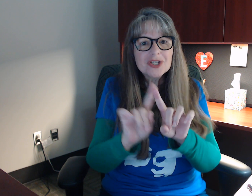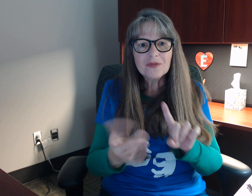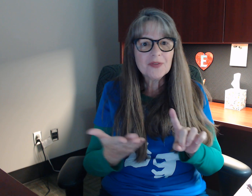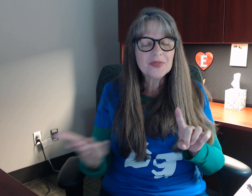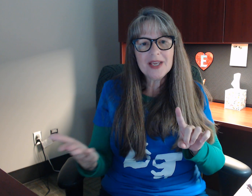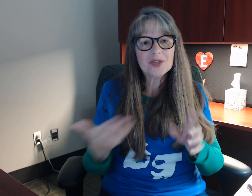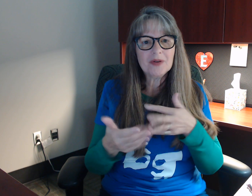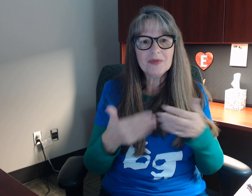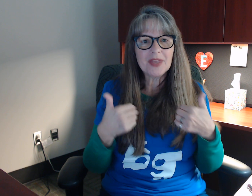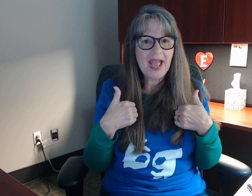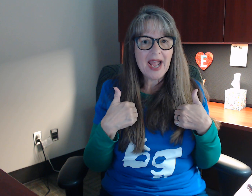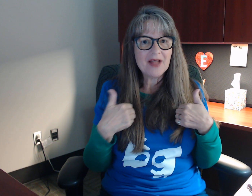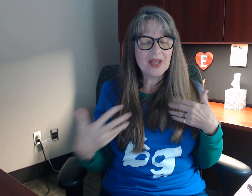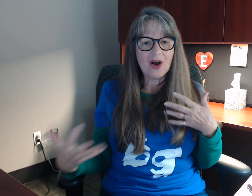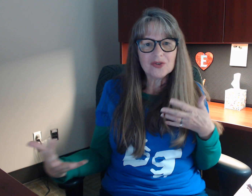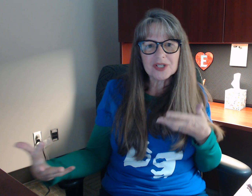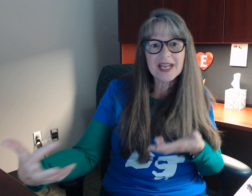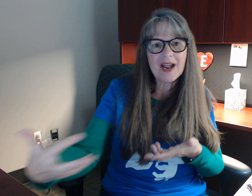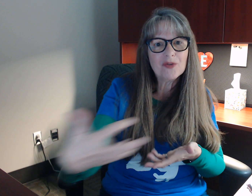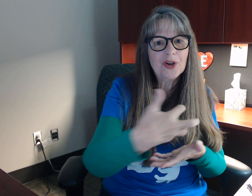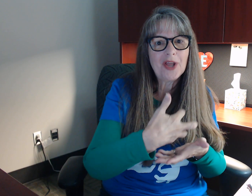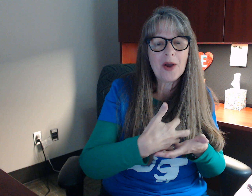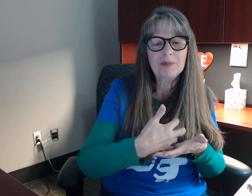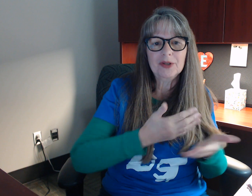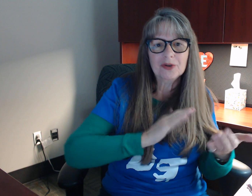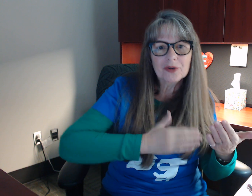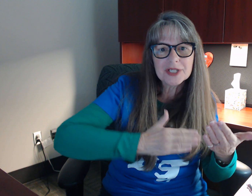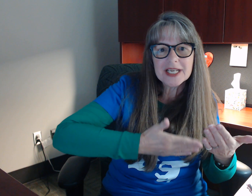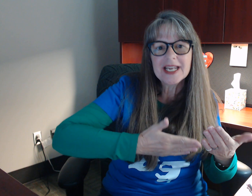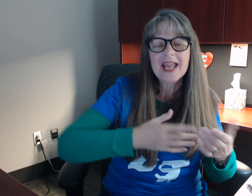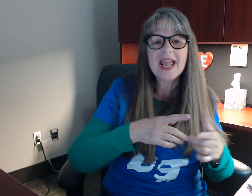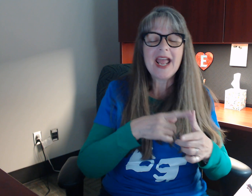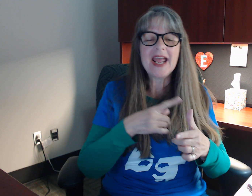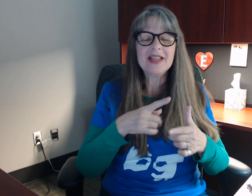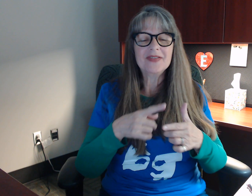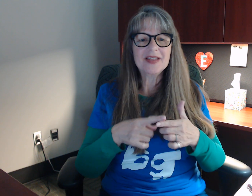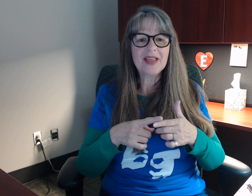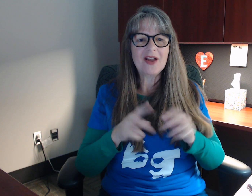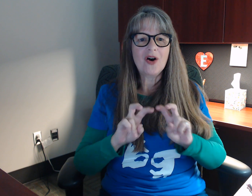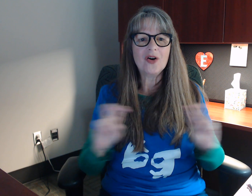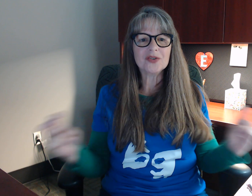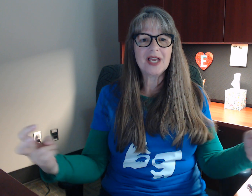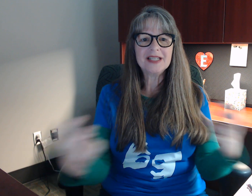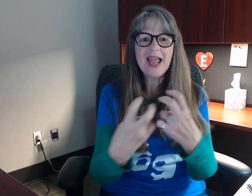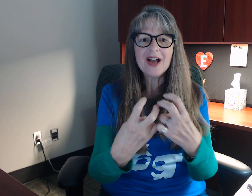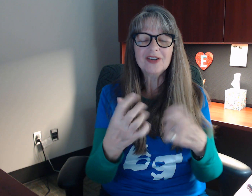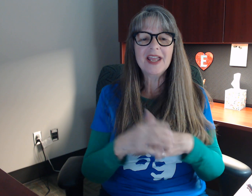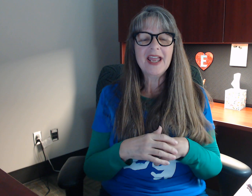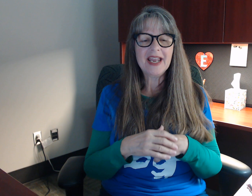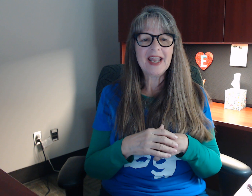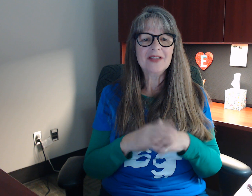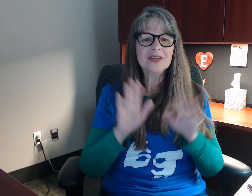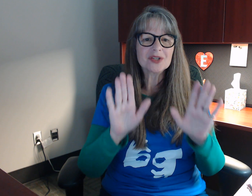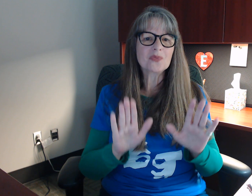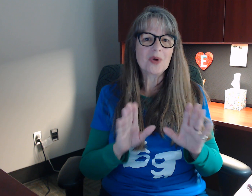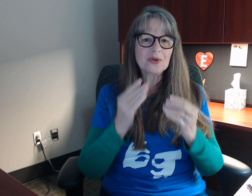different things. Whatever they had, they all just gathered it up and cooked it, and then they all sat down and had this